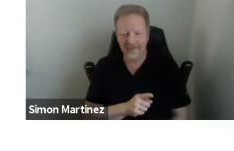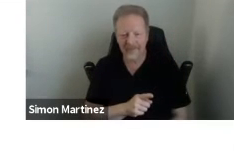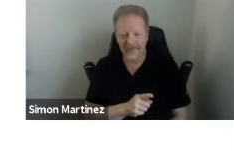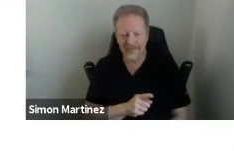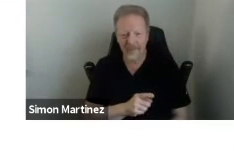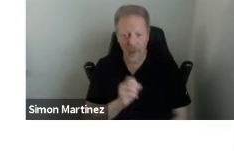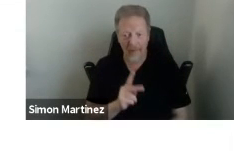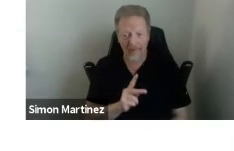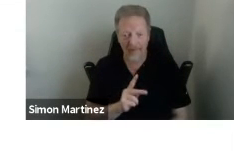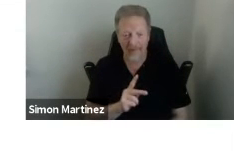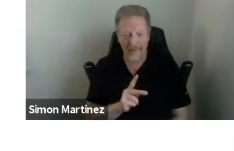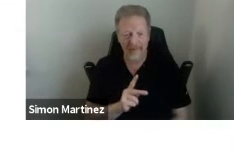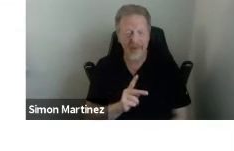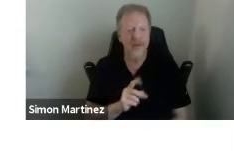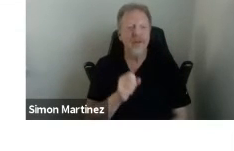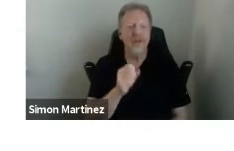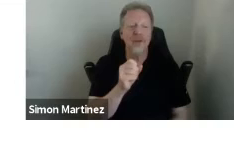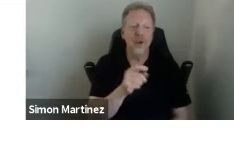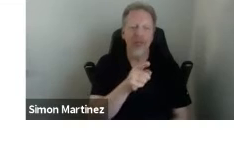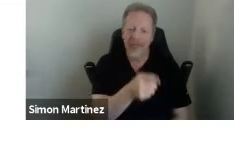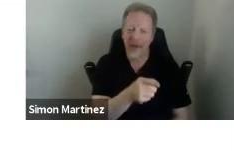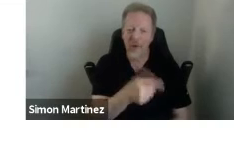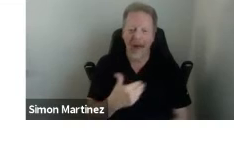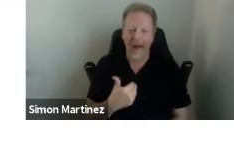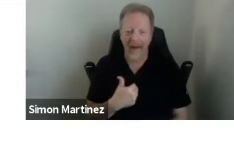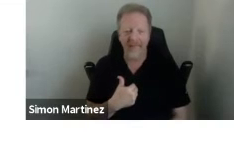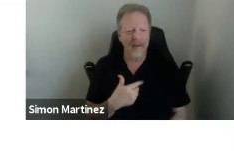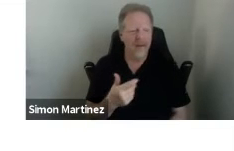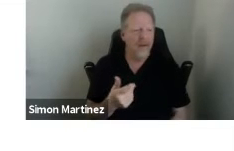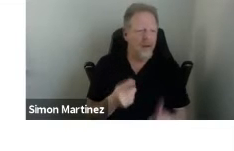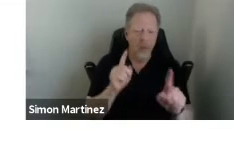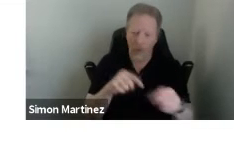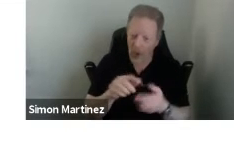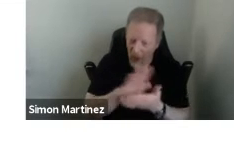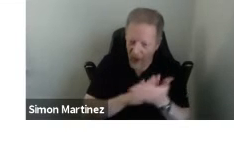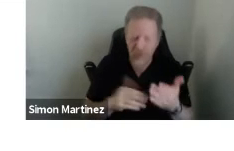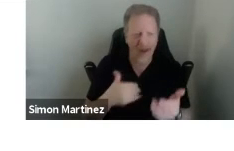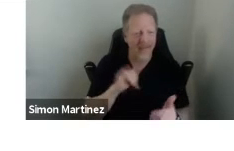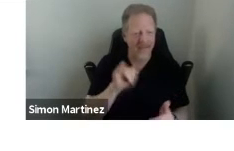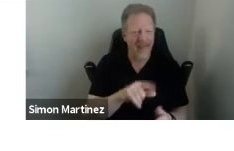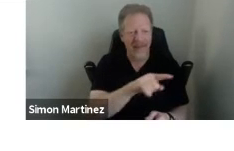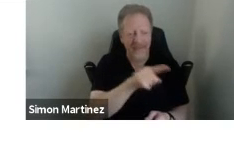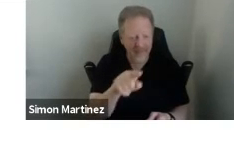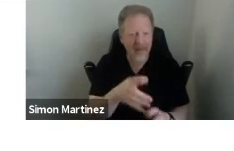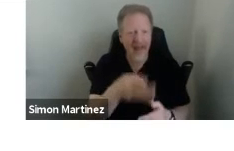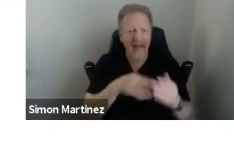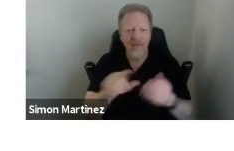Okay. So here you have, if you went to college, you have that first, and then after the year you graduated,